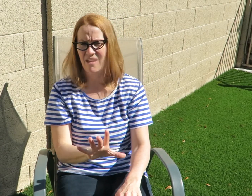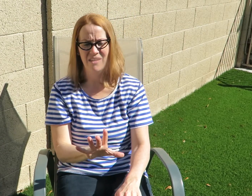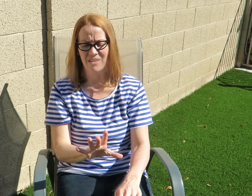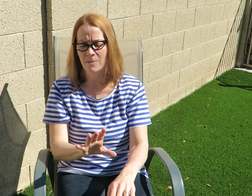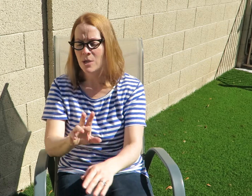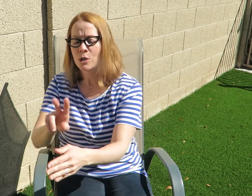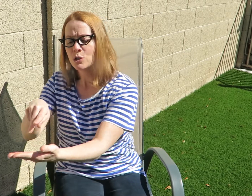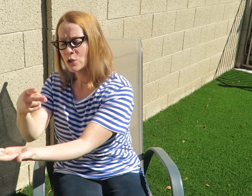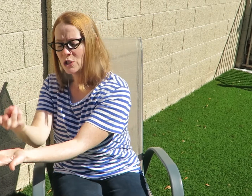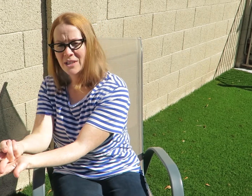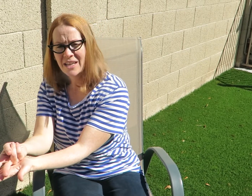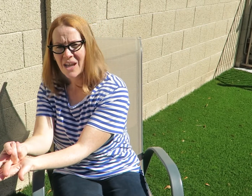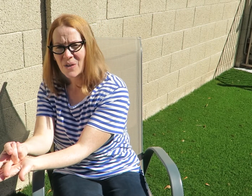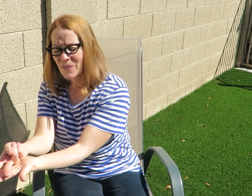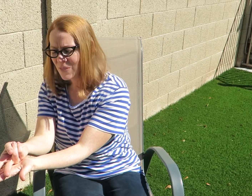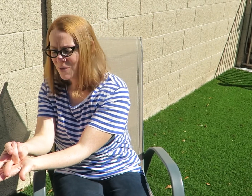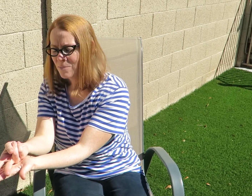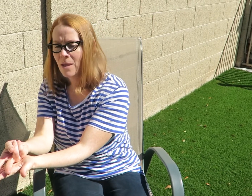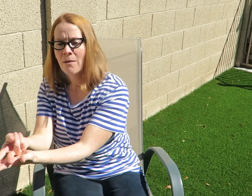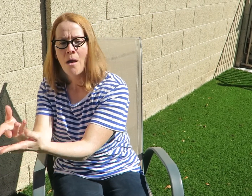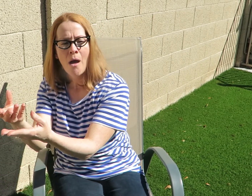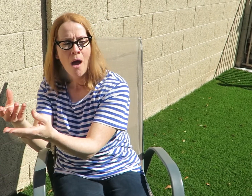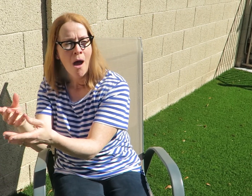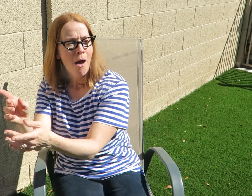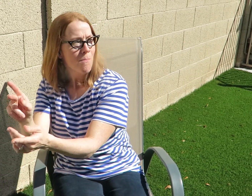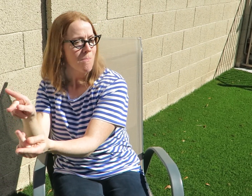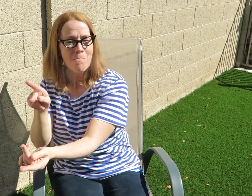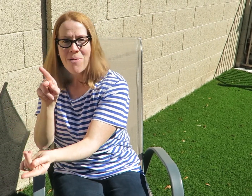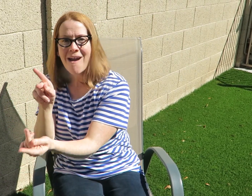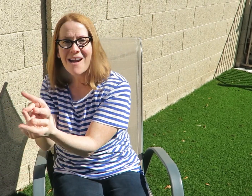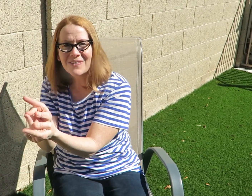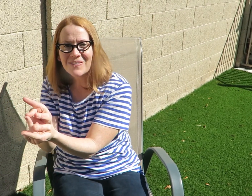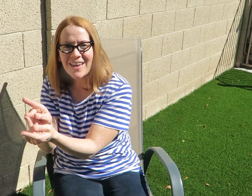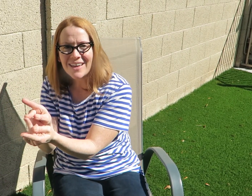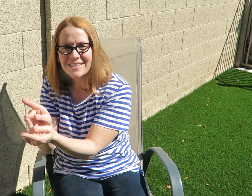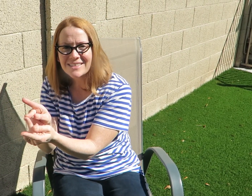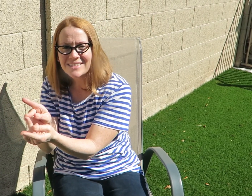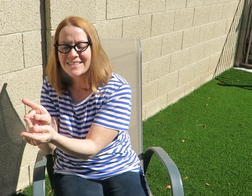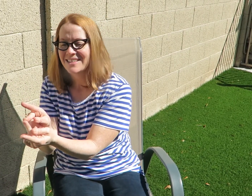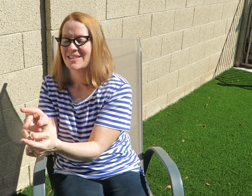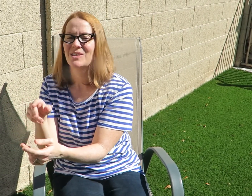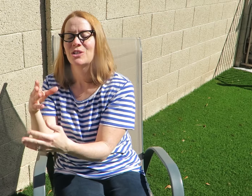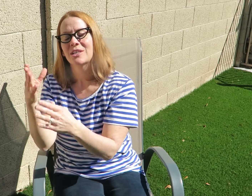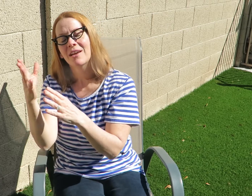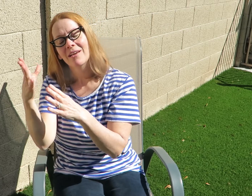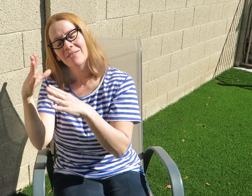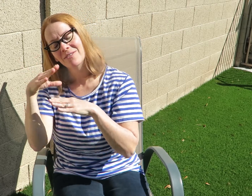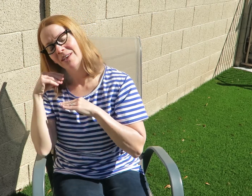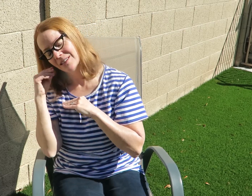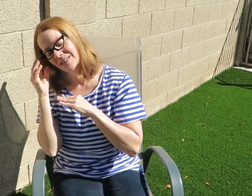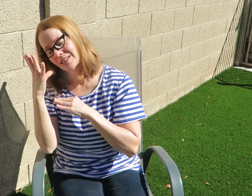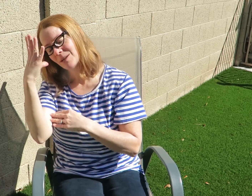it. So she laid down on the third bed. Perfect! So she fell asleep.